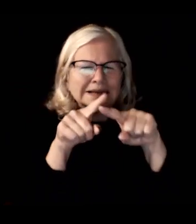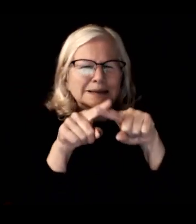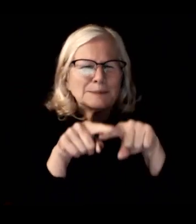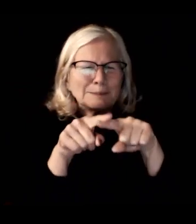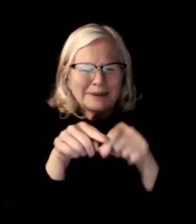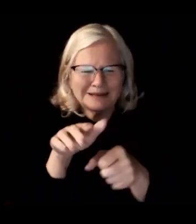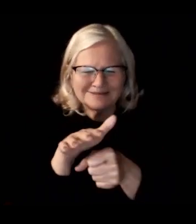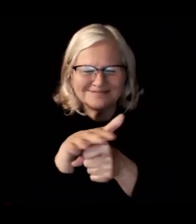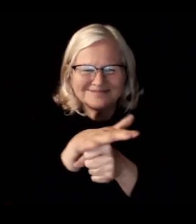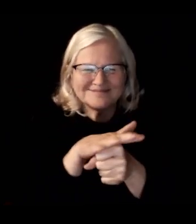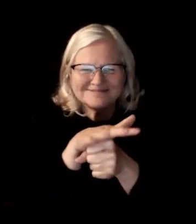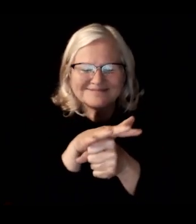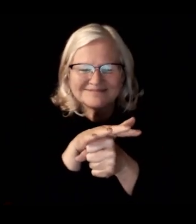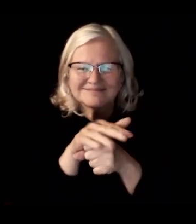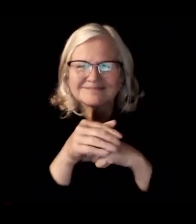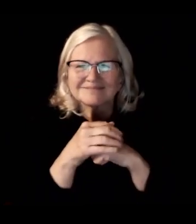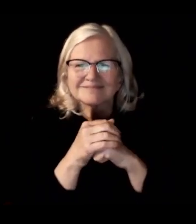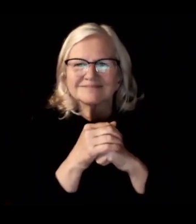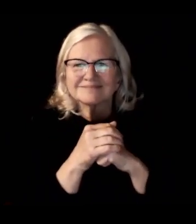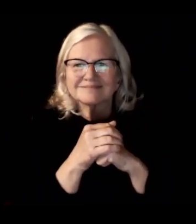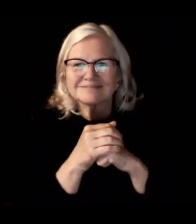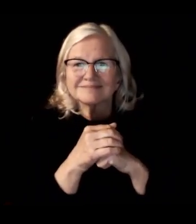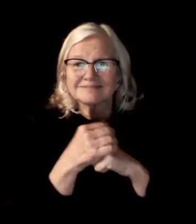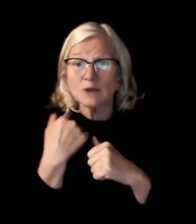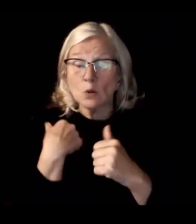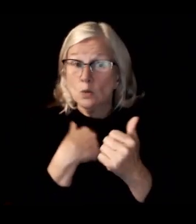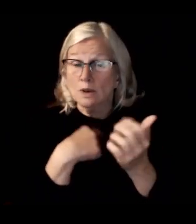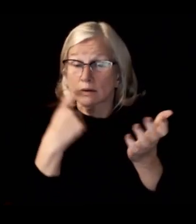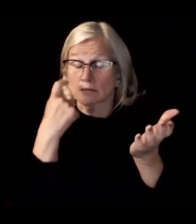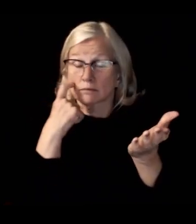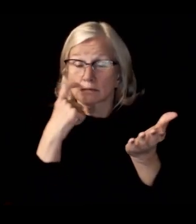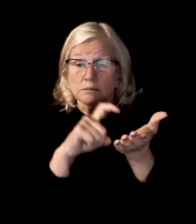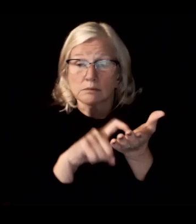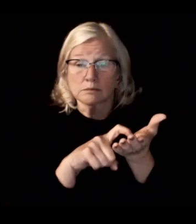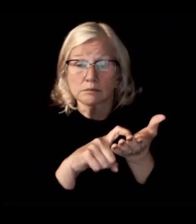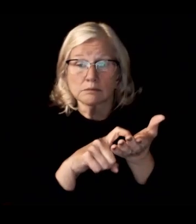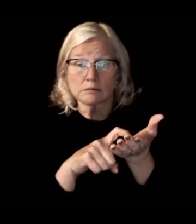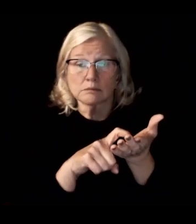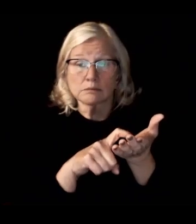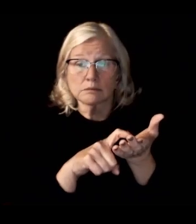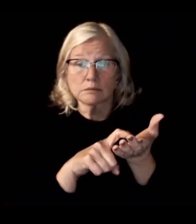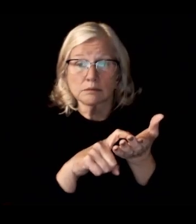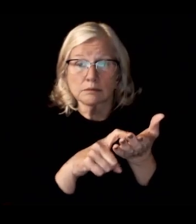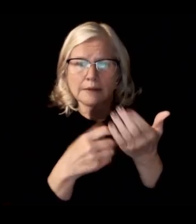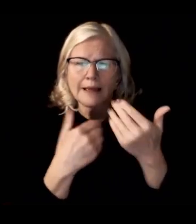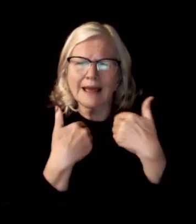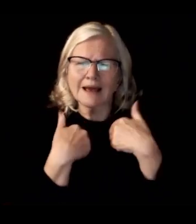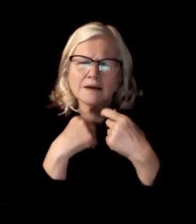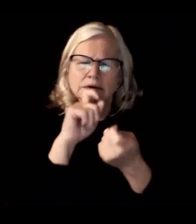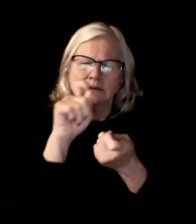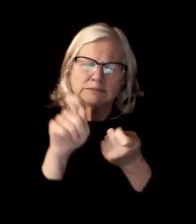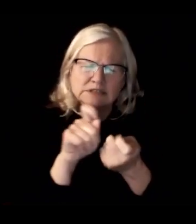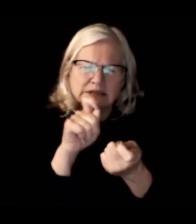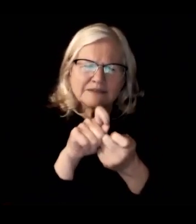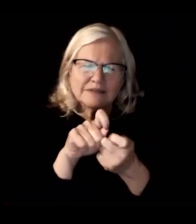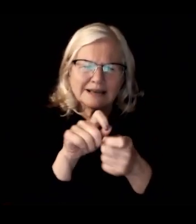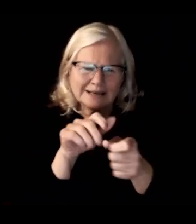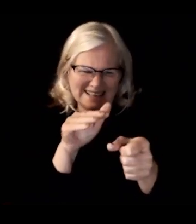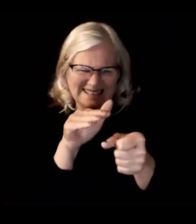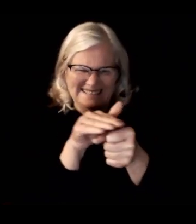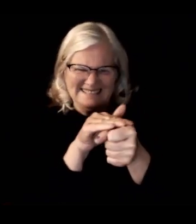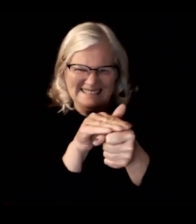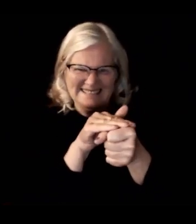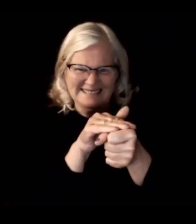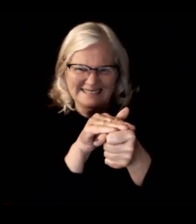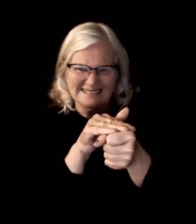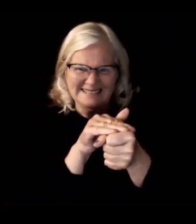also seen that within the event that there have been certain populations in which the test positivity rate is much higher. So I